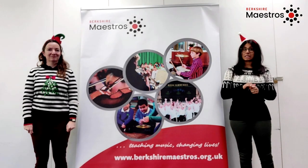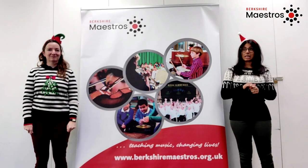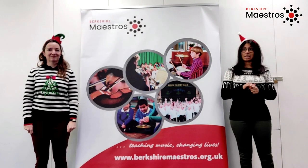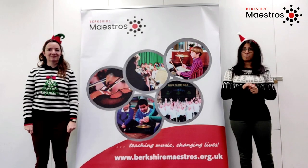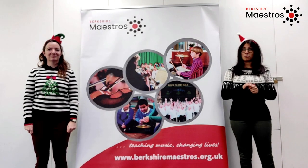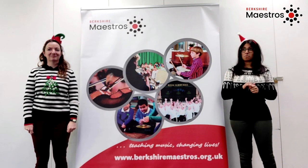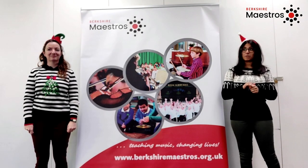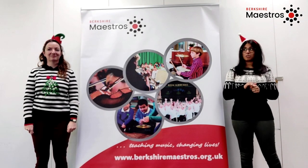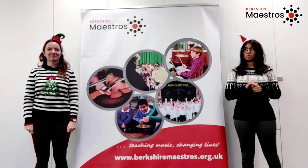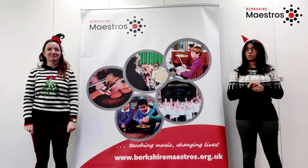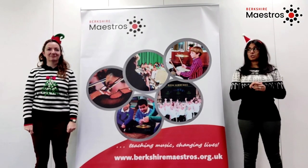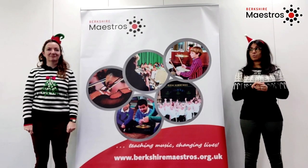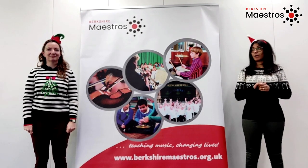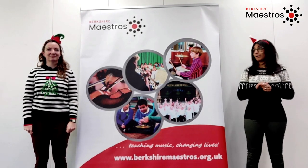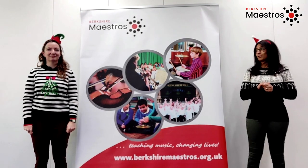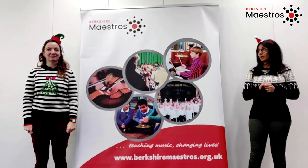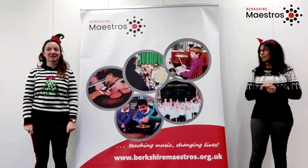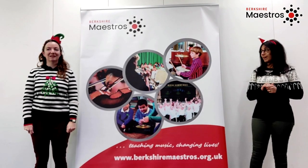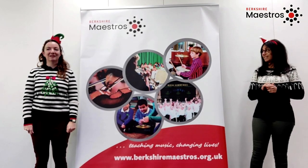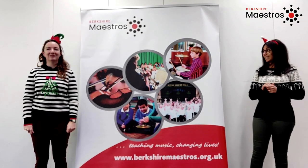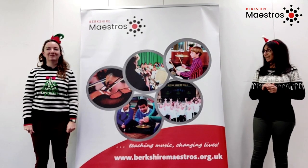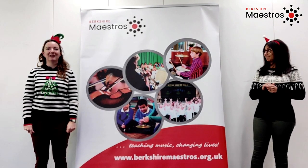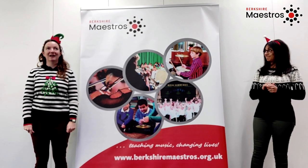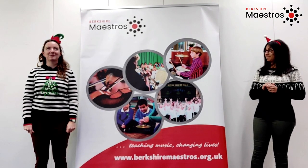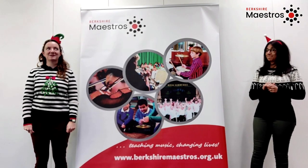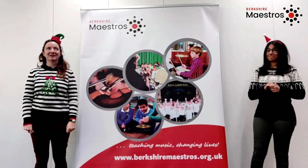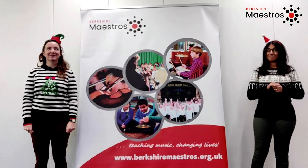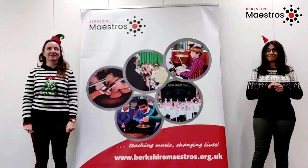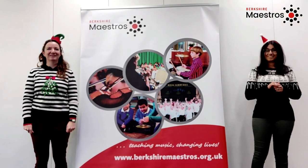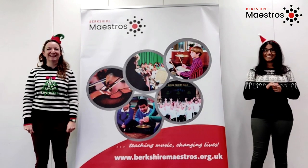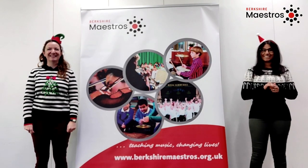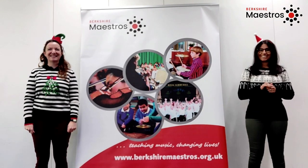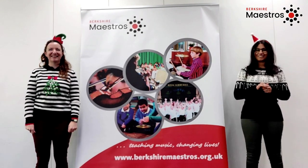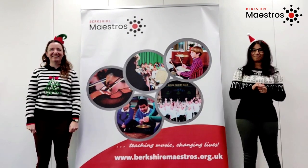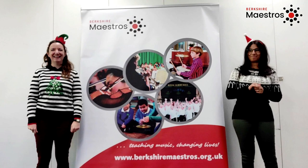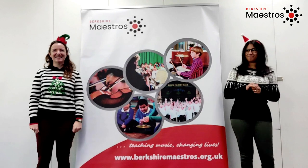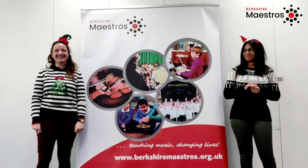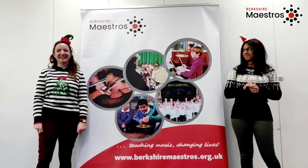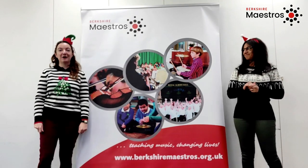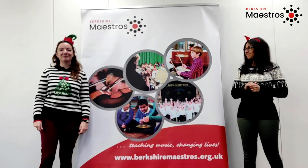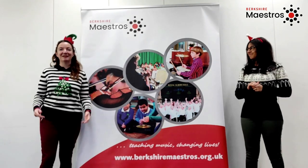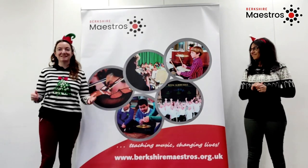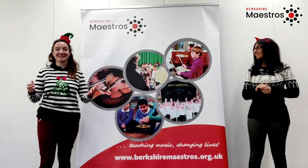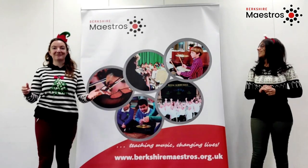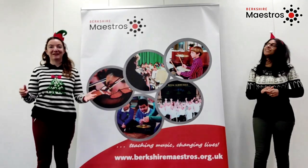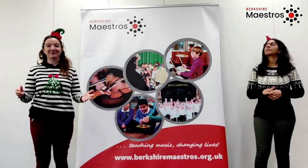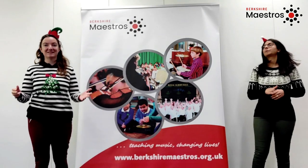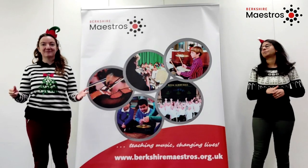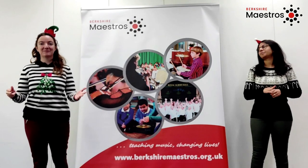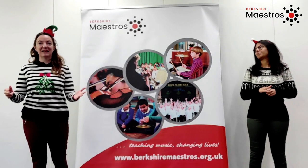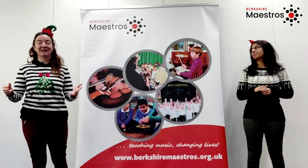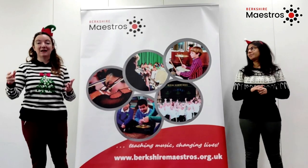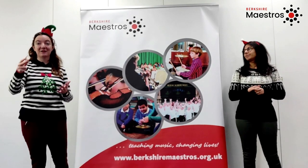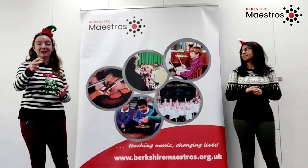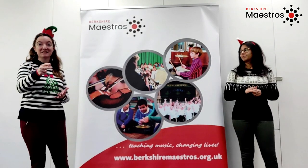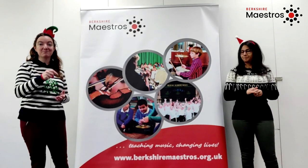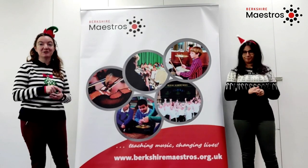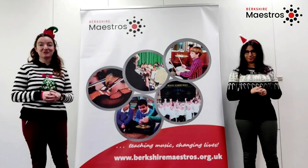reindeer, it might be time to do a round about reindeer. Absolutely. So let's sing our reindeer round and how they like to munch